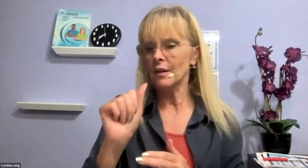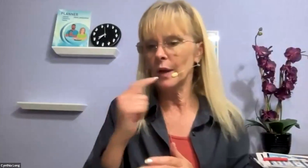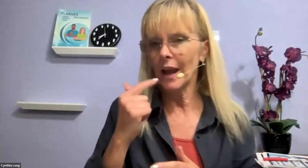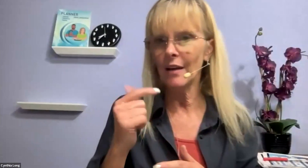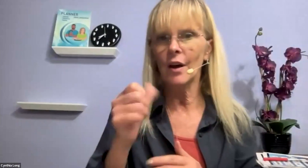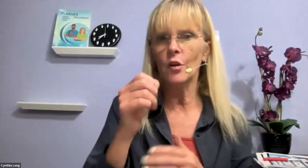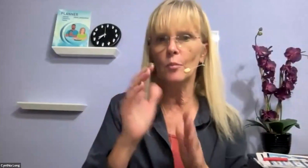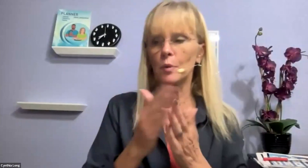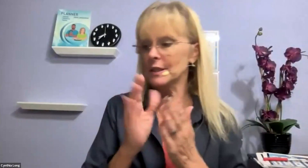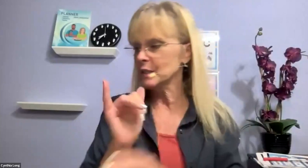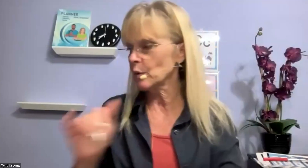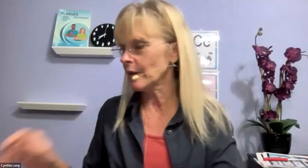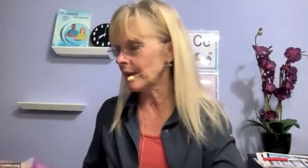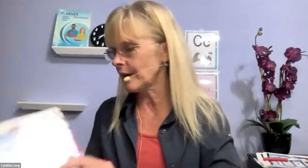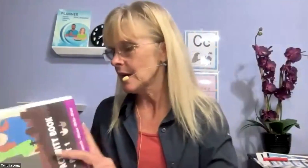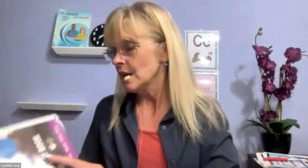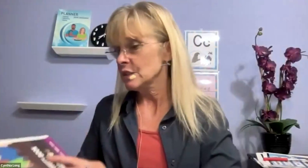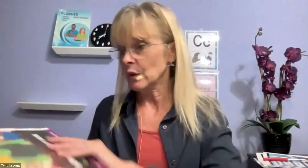We have other books as well there. So